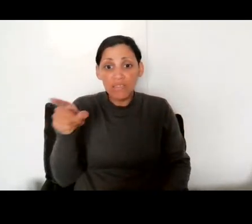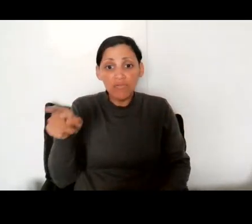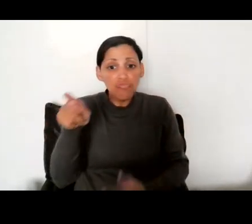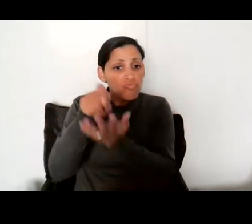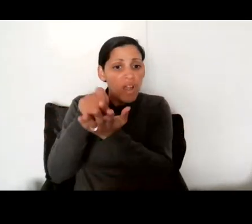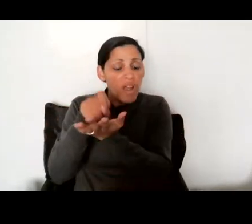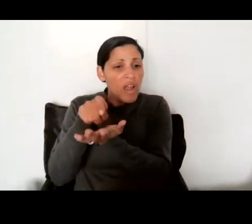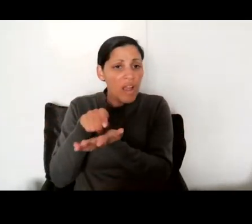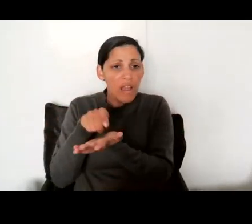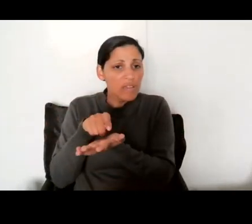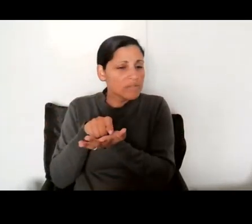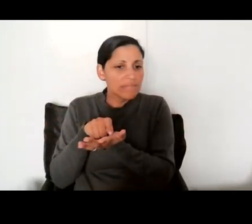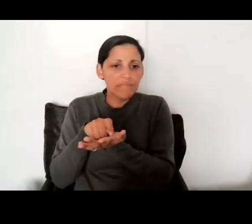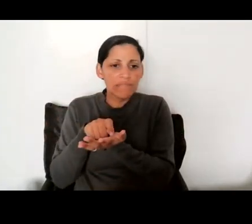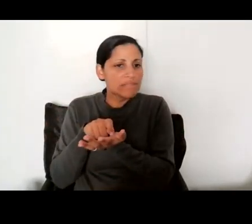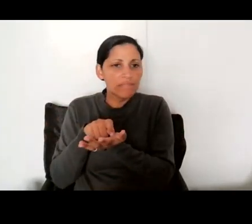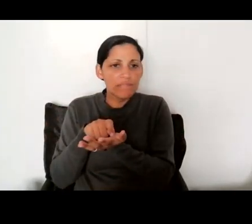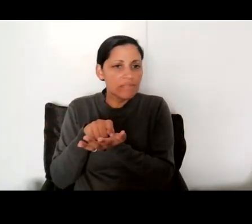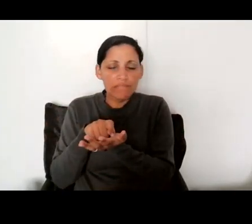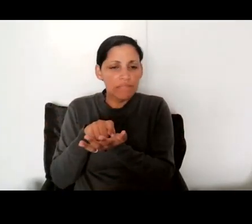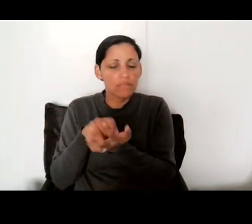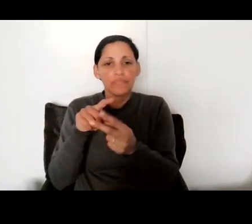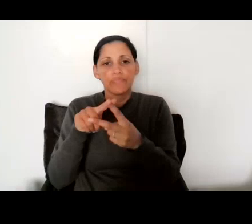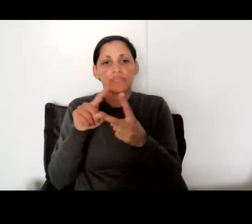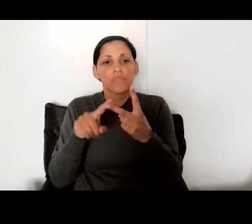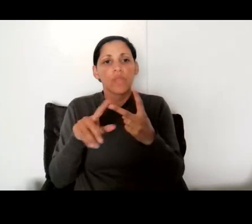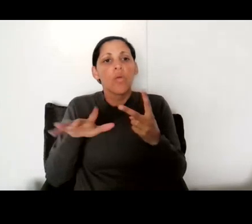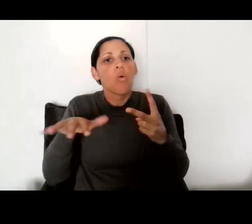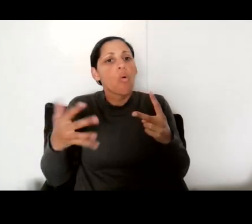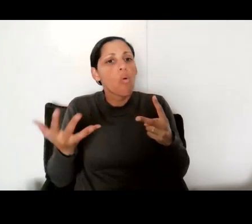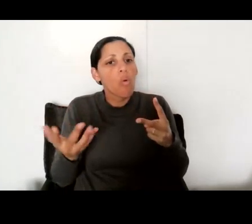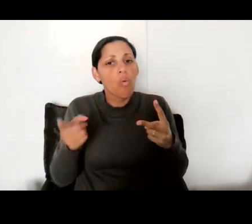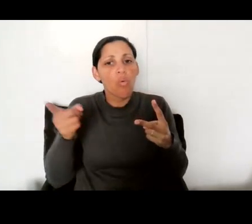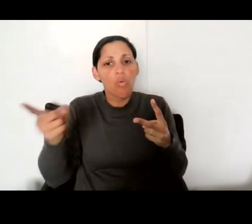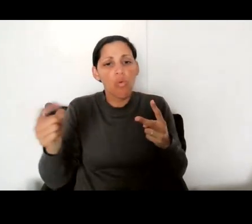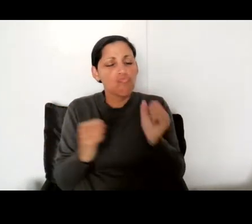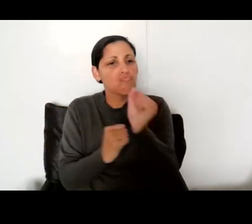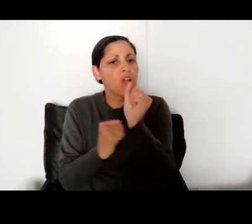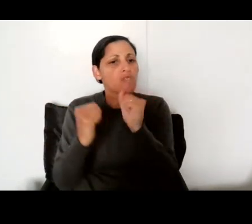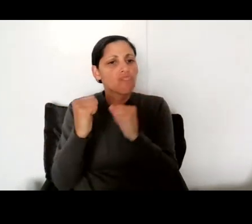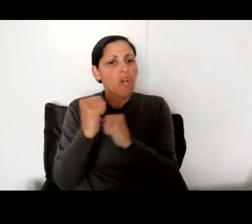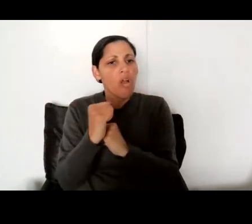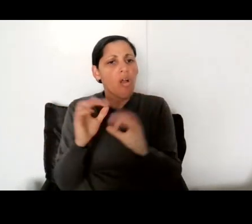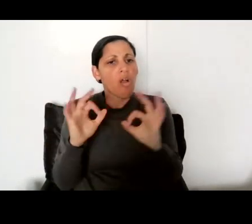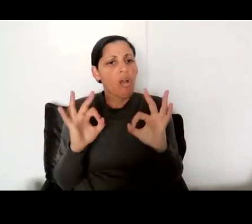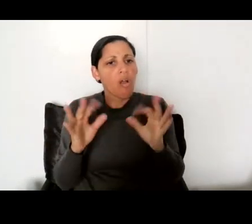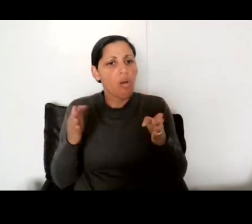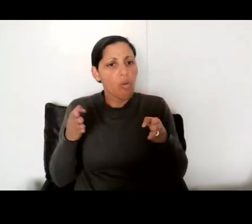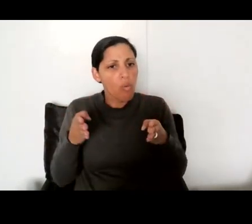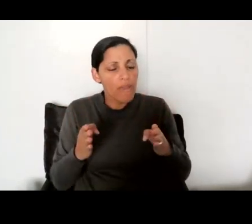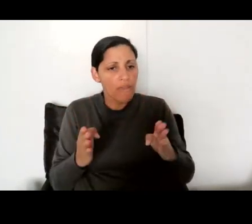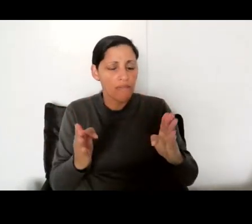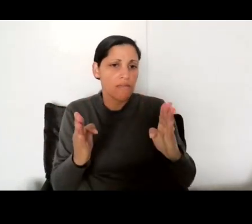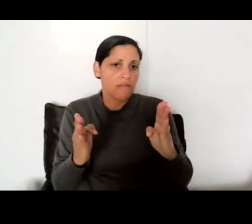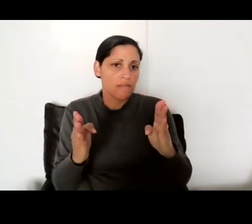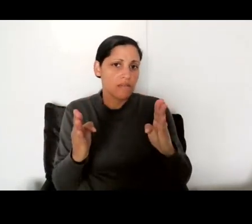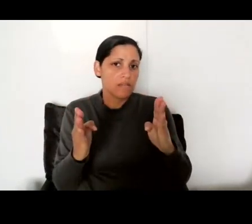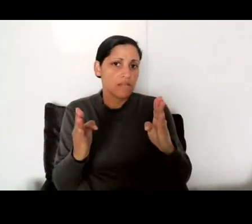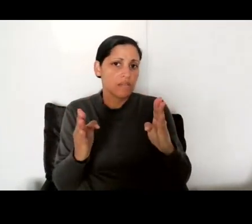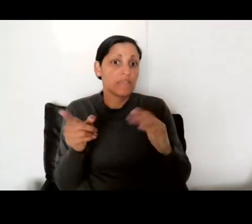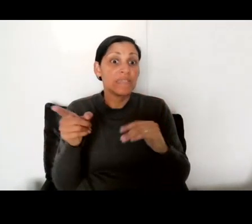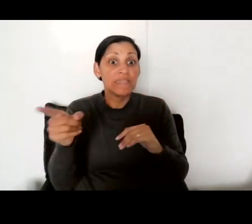was or in a structured manner. So those things can be